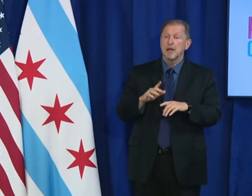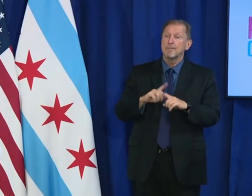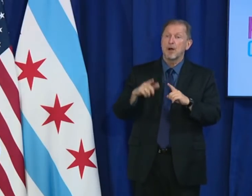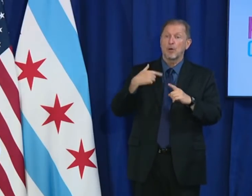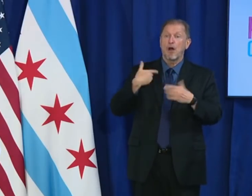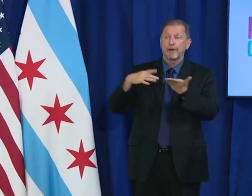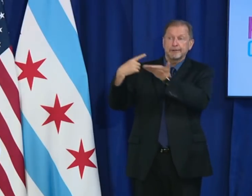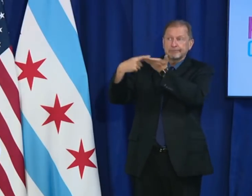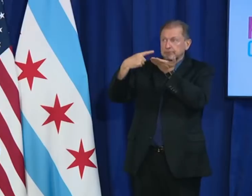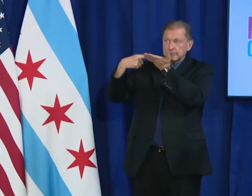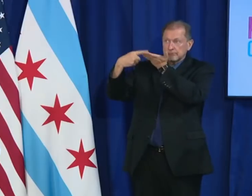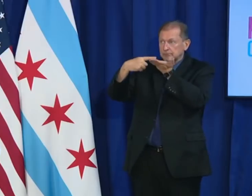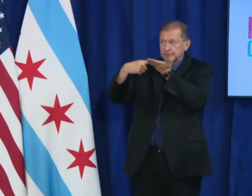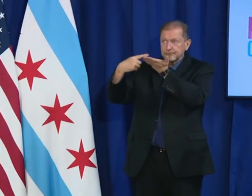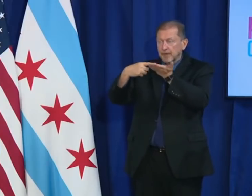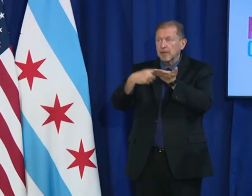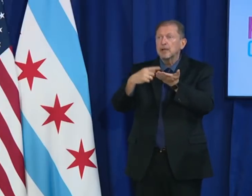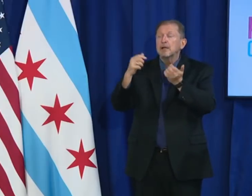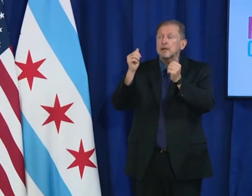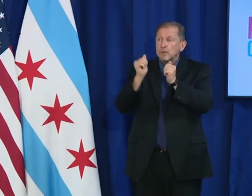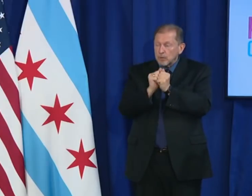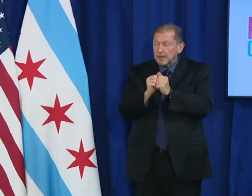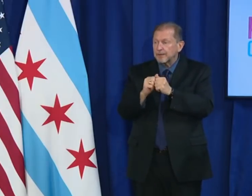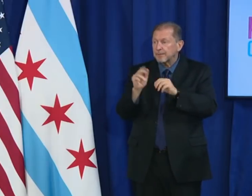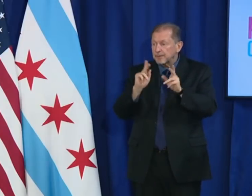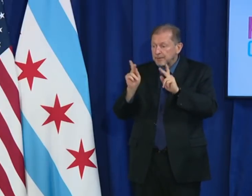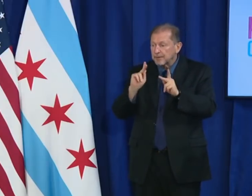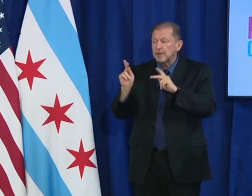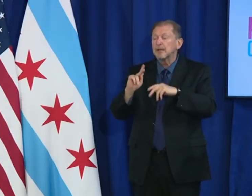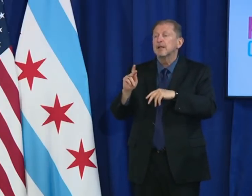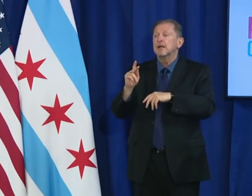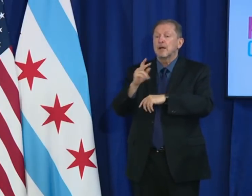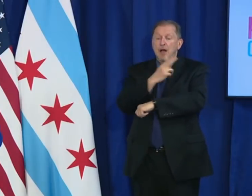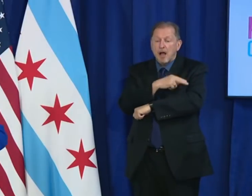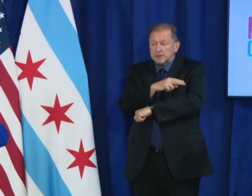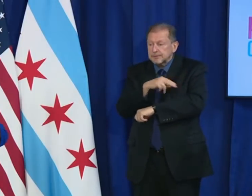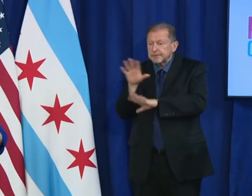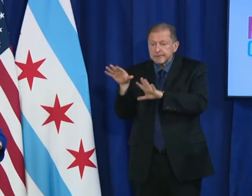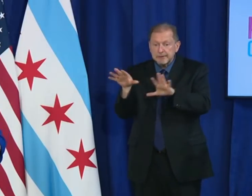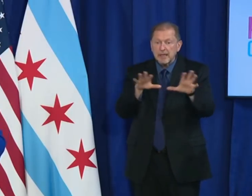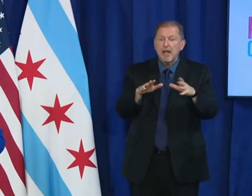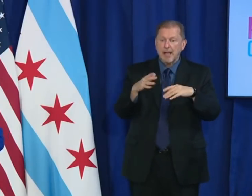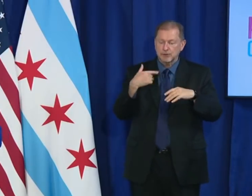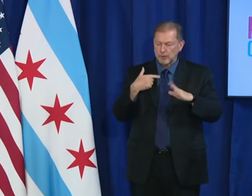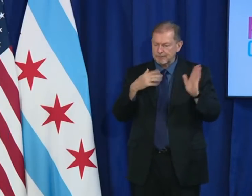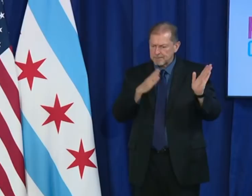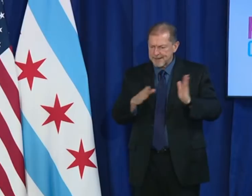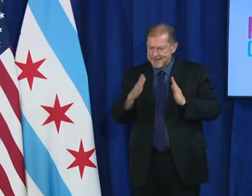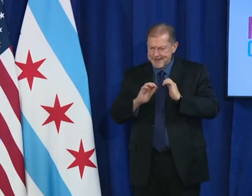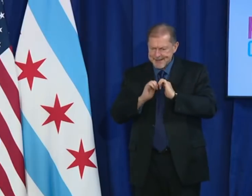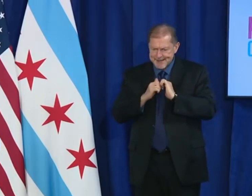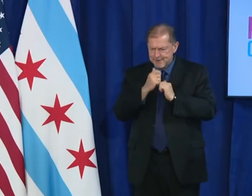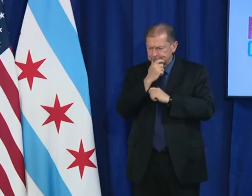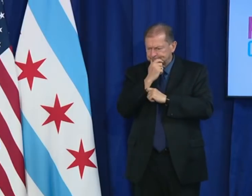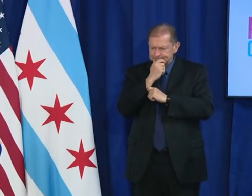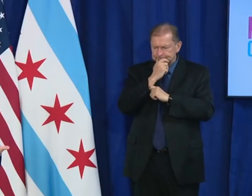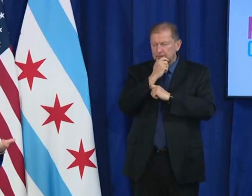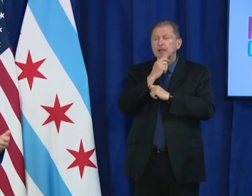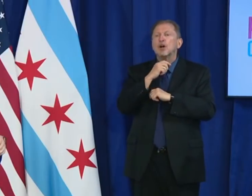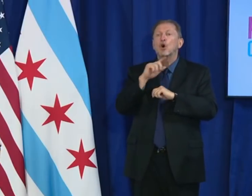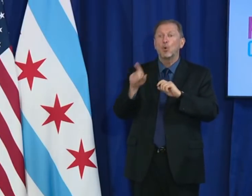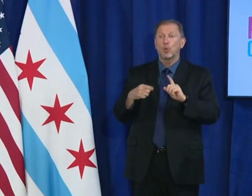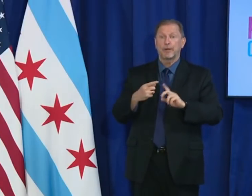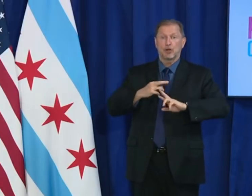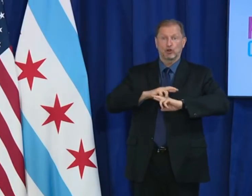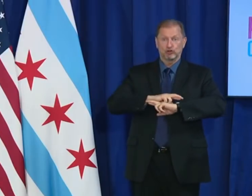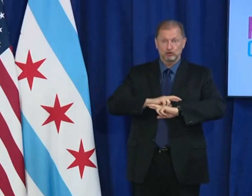started conversations with partners. And some of the work of Protect Chicago is laying some groundwork for that ground game to also